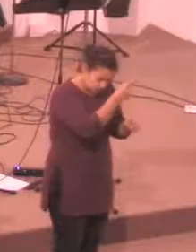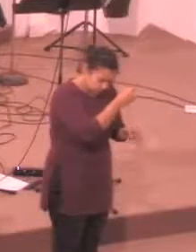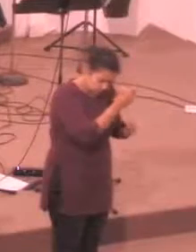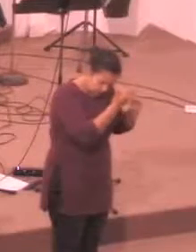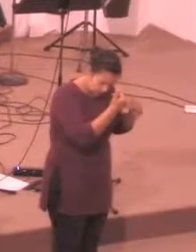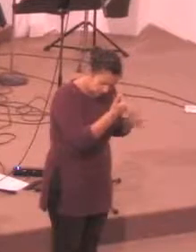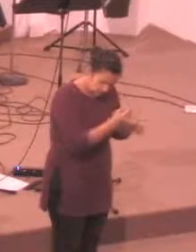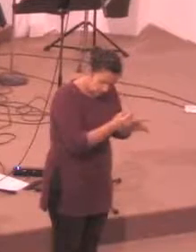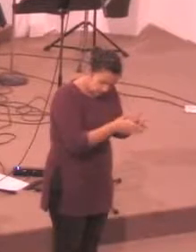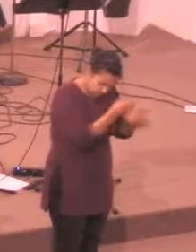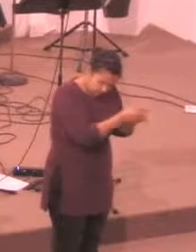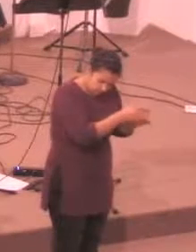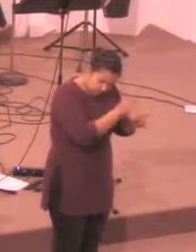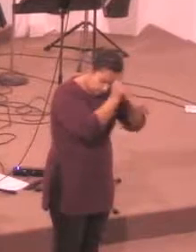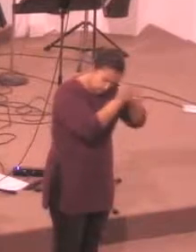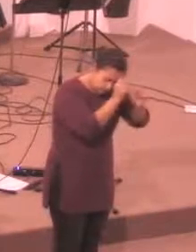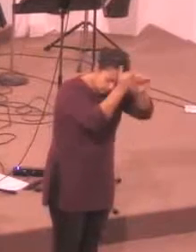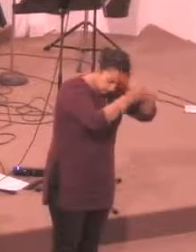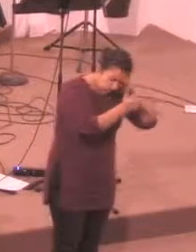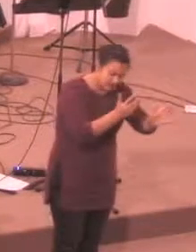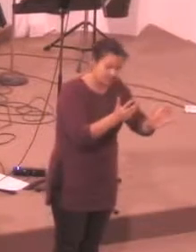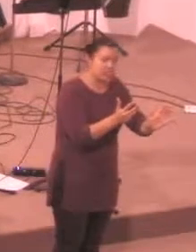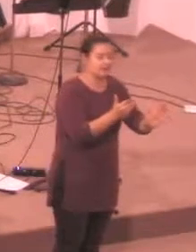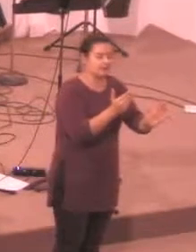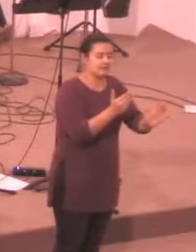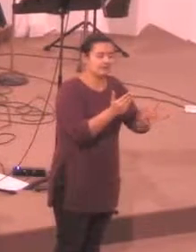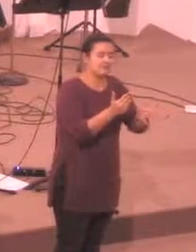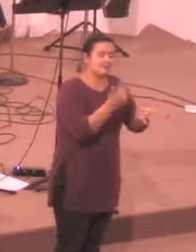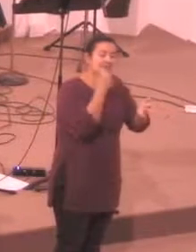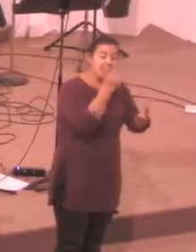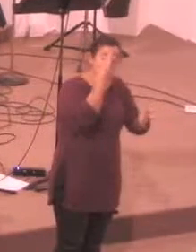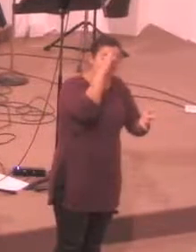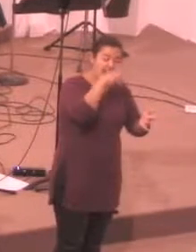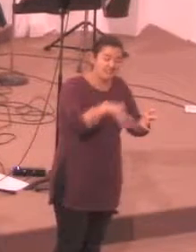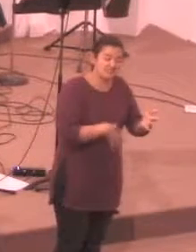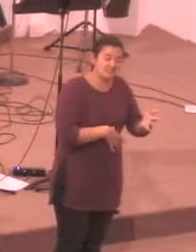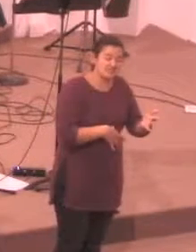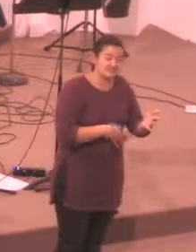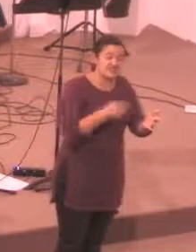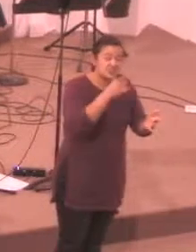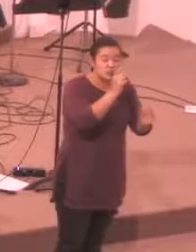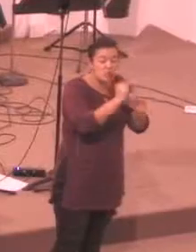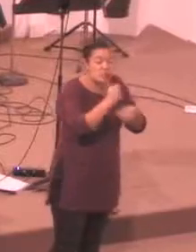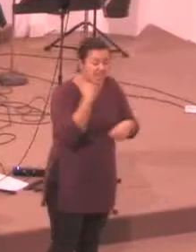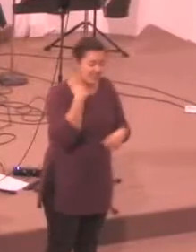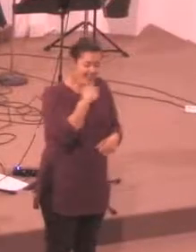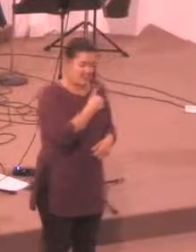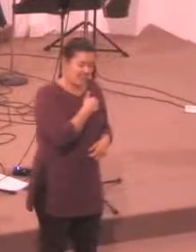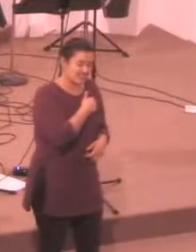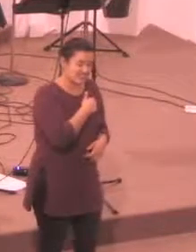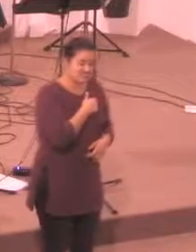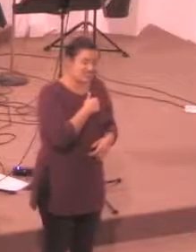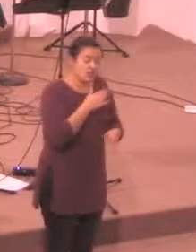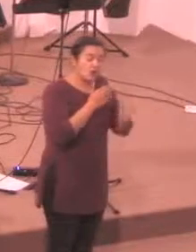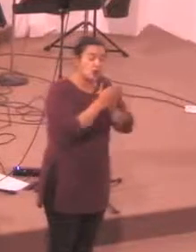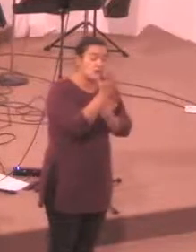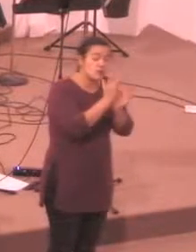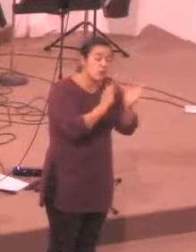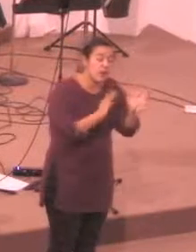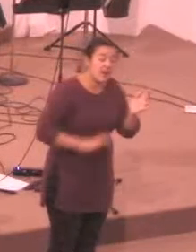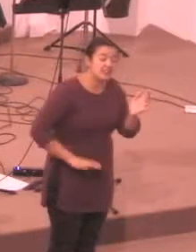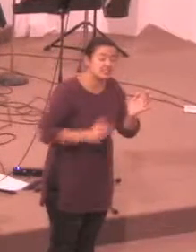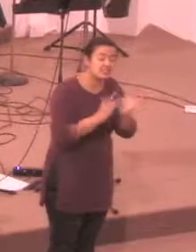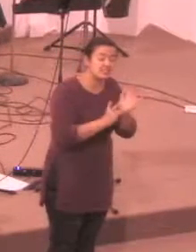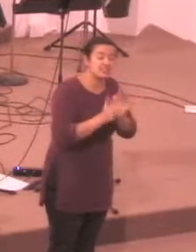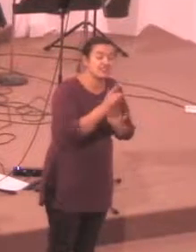to be in Christ and through Christ Jesus to touch a hurt, dying, and miserable